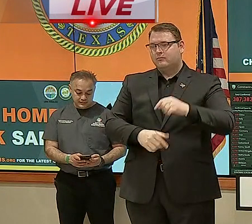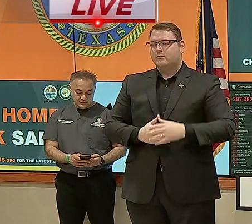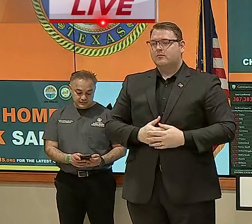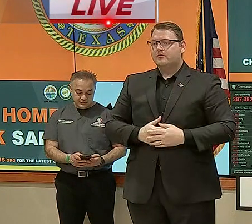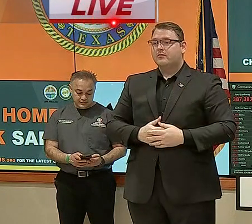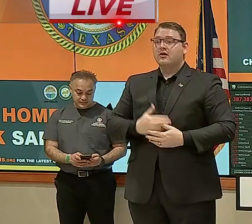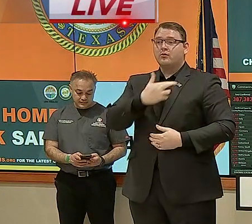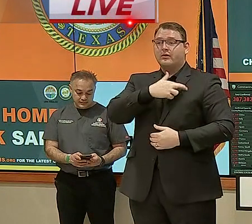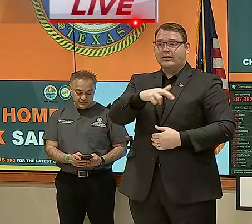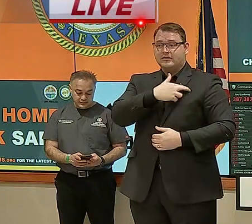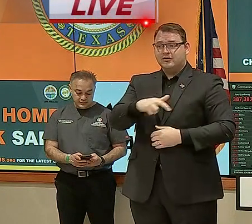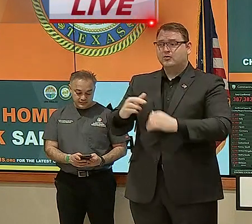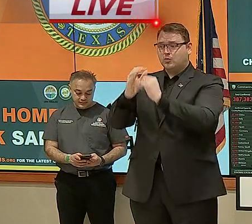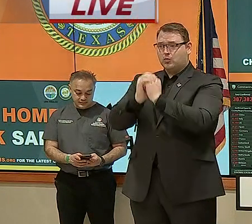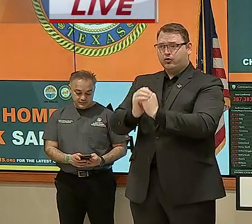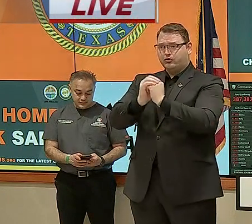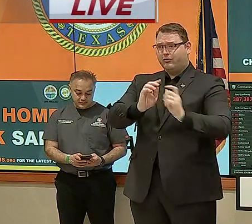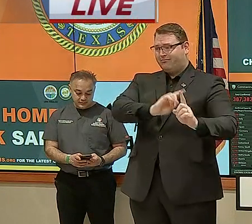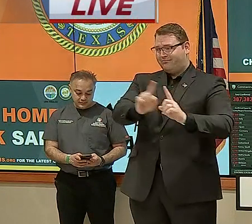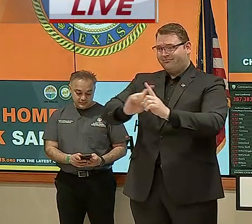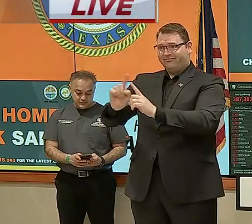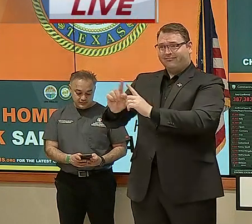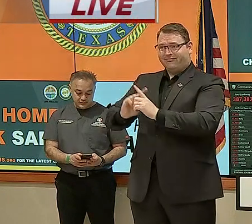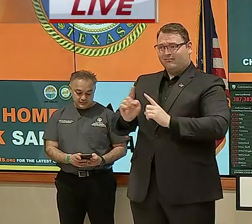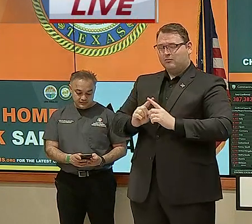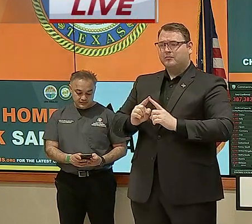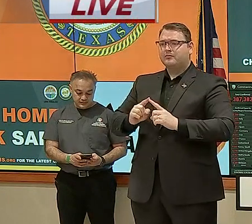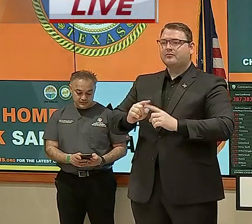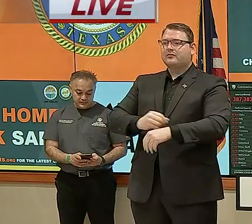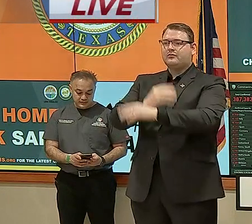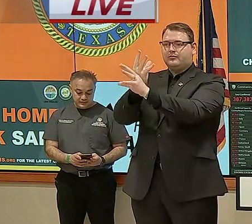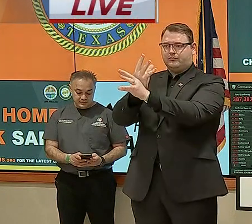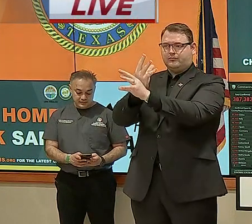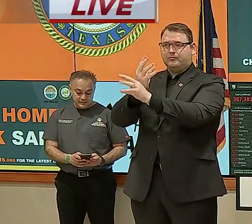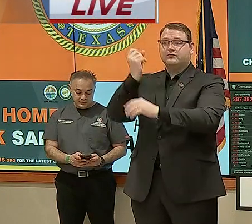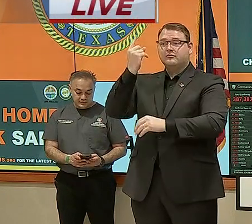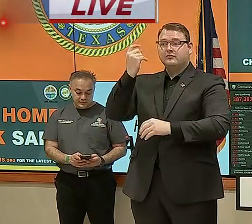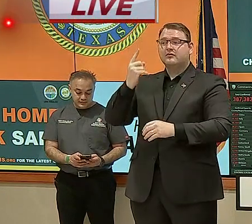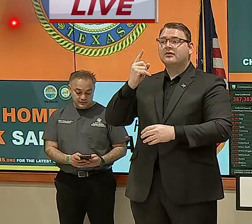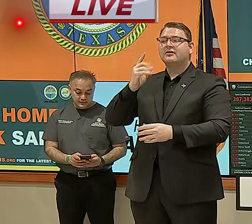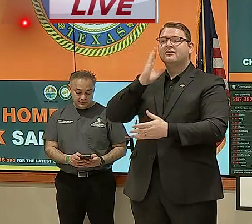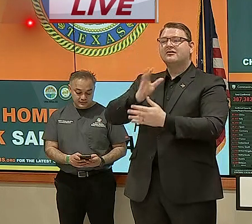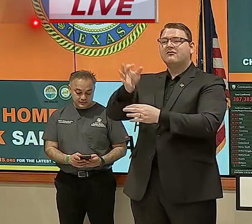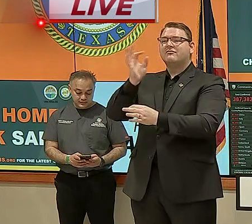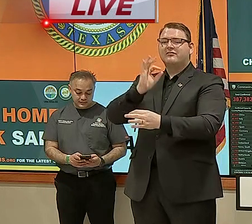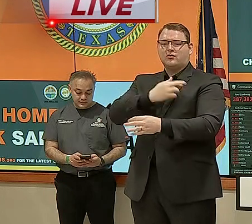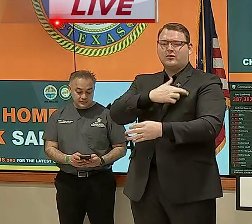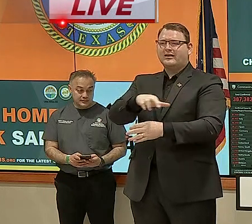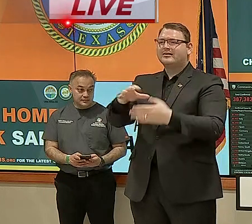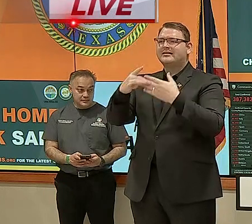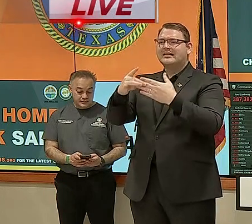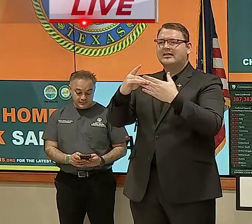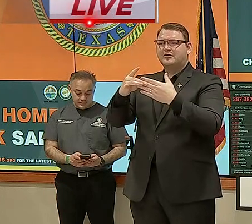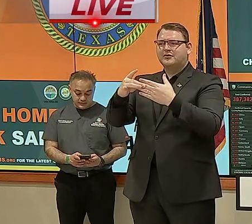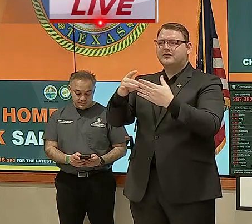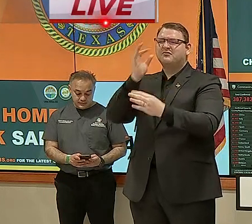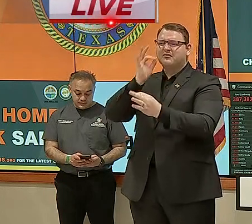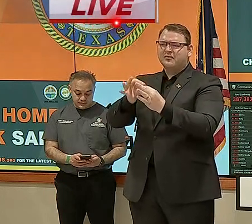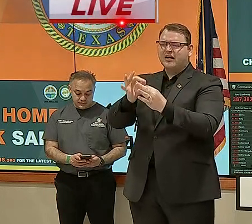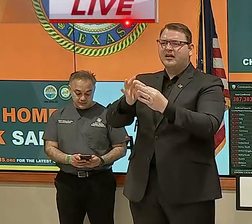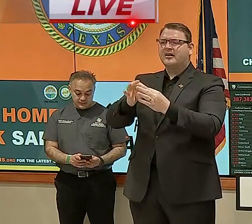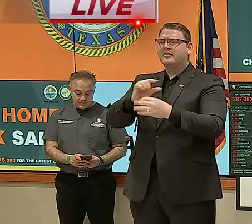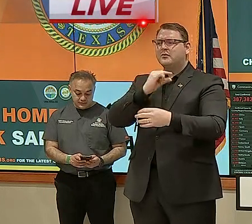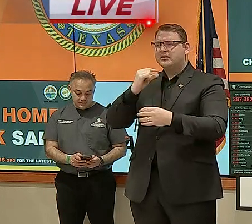or teleconference. We will be making an exception for faith leaders to be able to minister one-on-one for mental